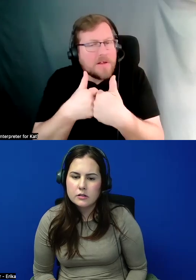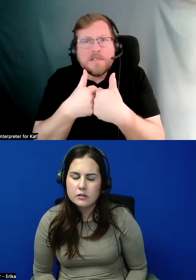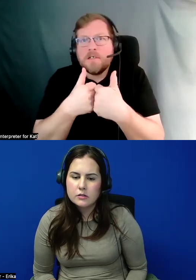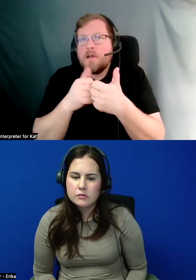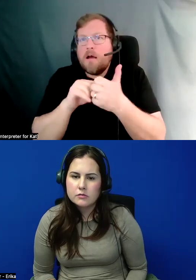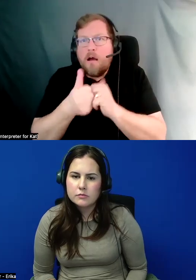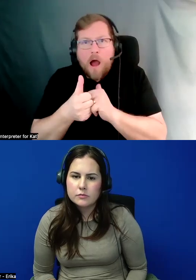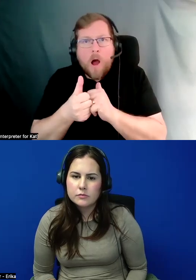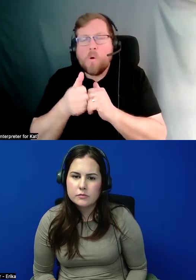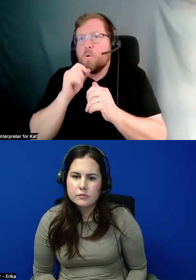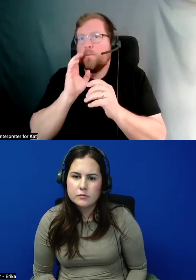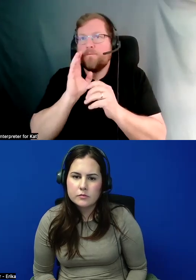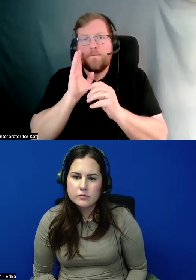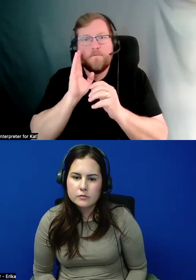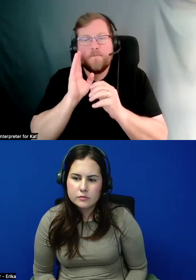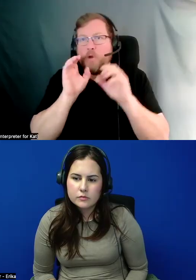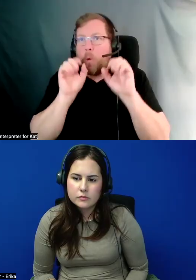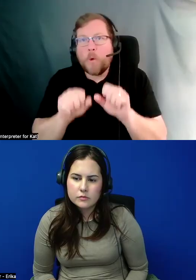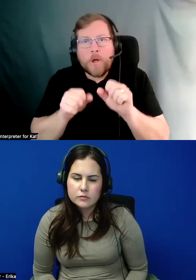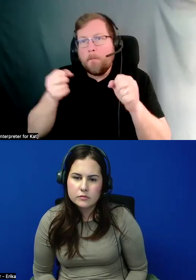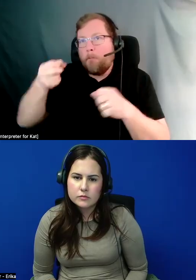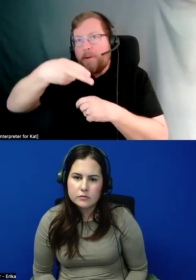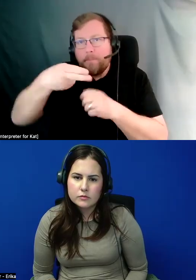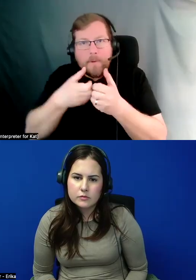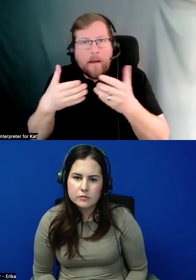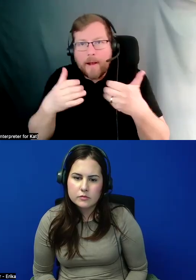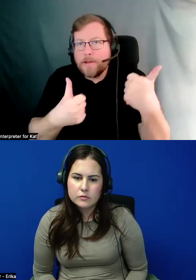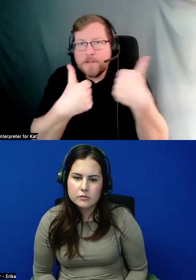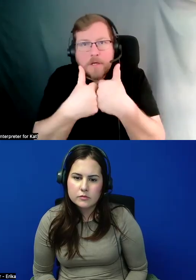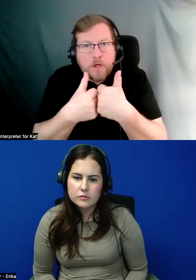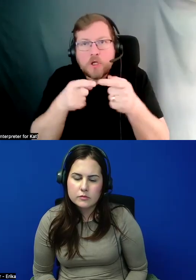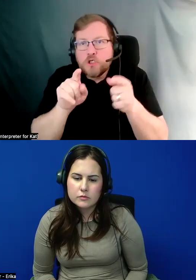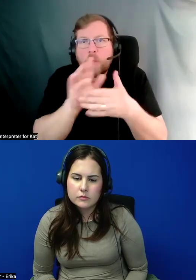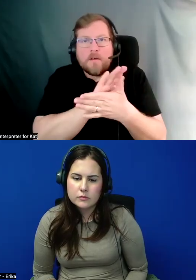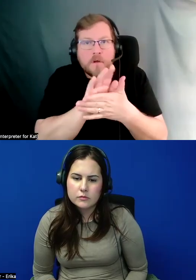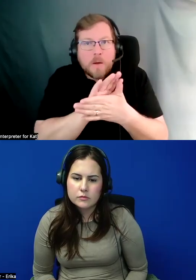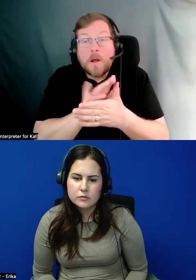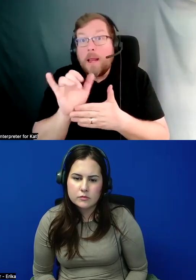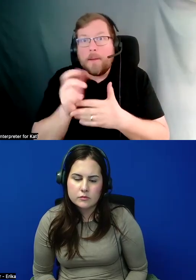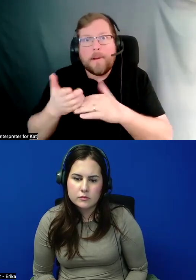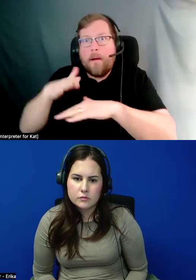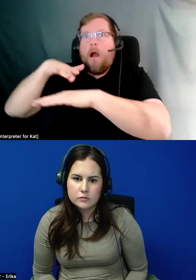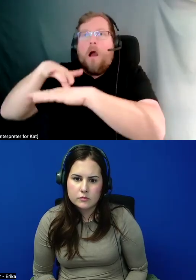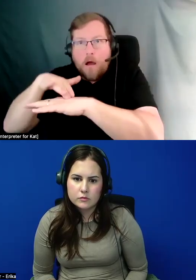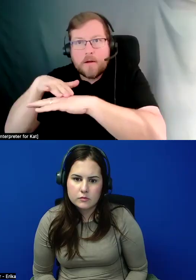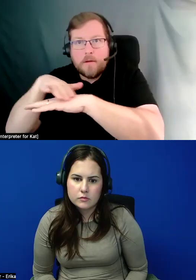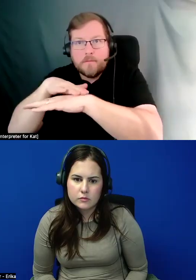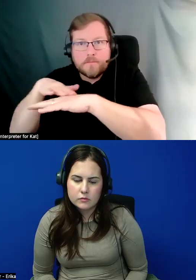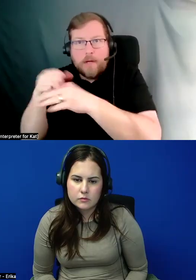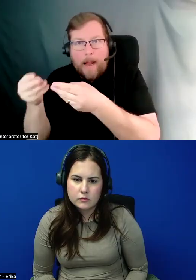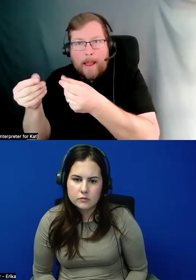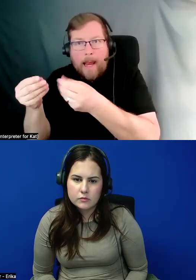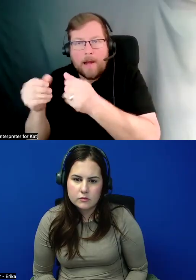to overcome any challenging during the filming, like getting on land or getting into a